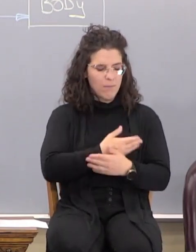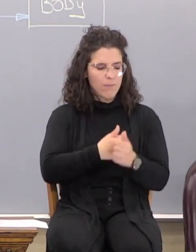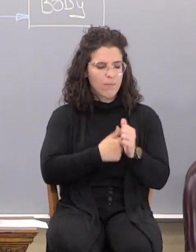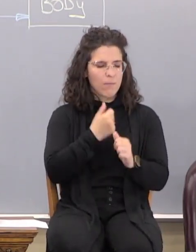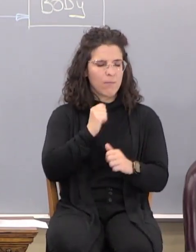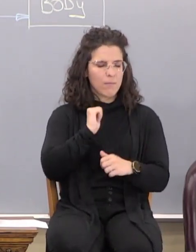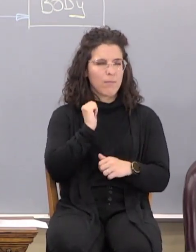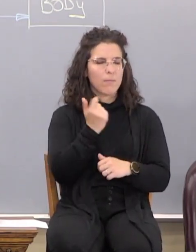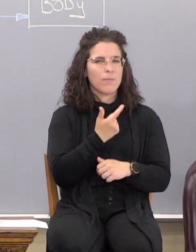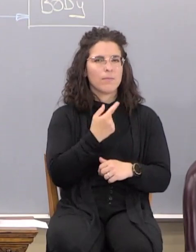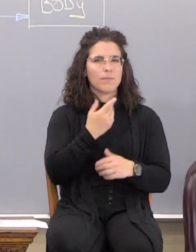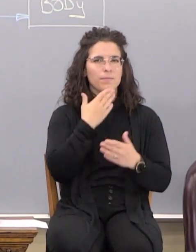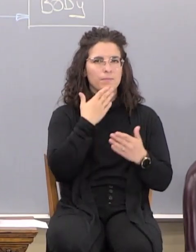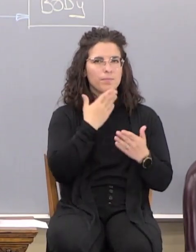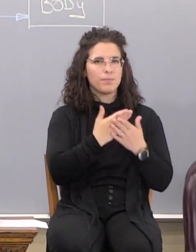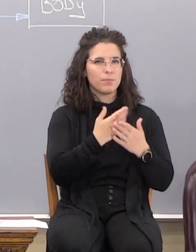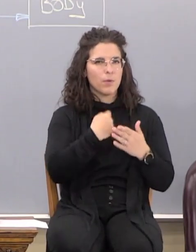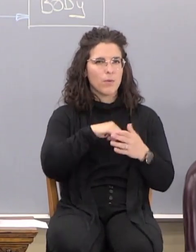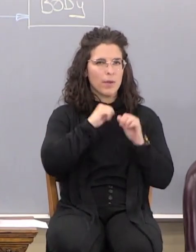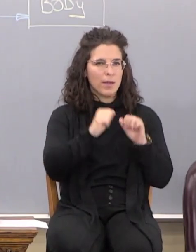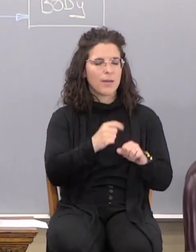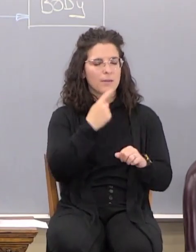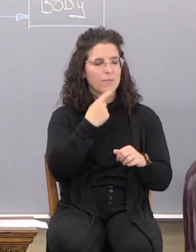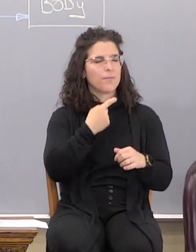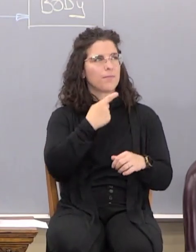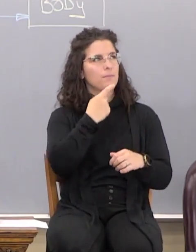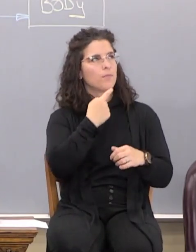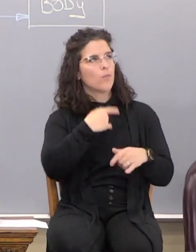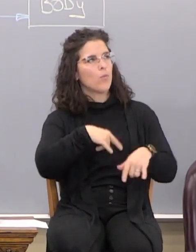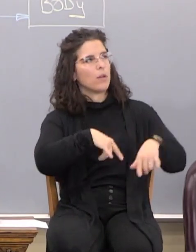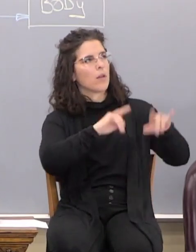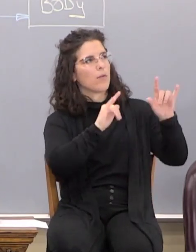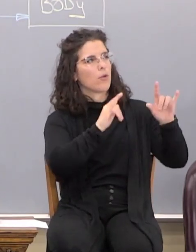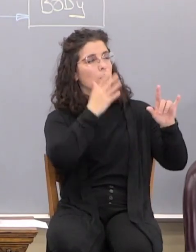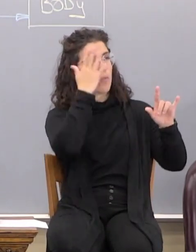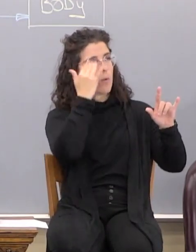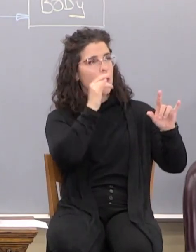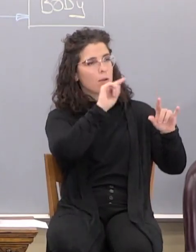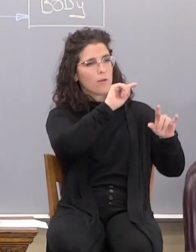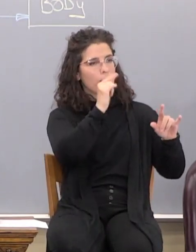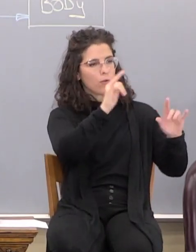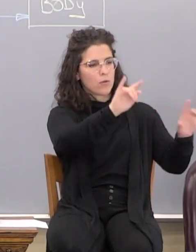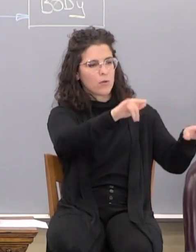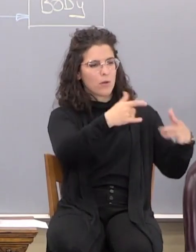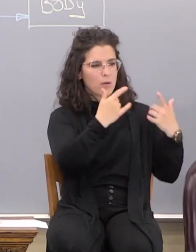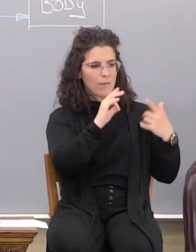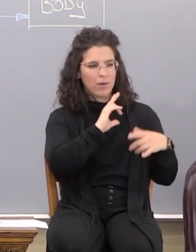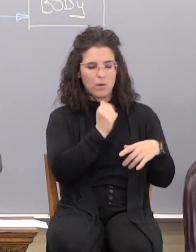you that we can say we love you because you first loved us. In Christ's name, amen. All right, we're going